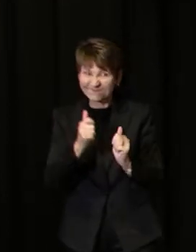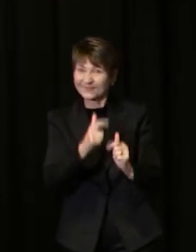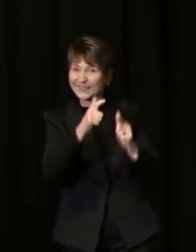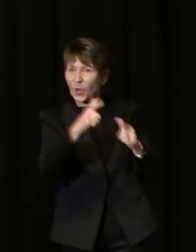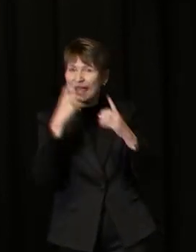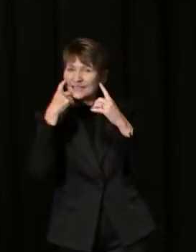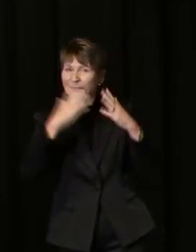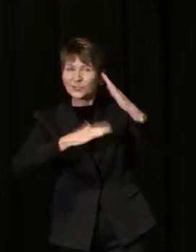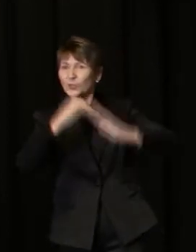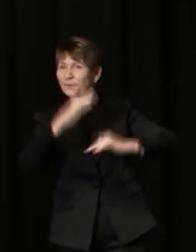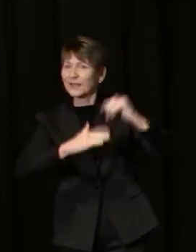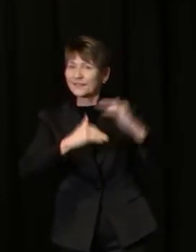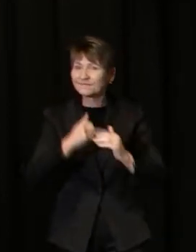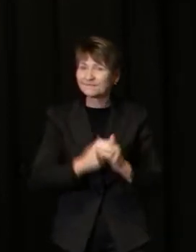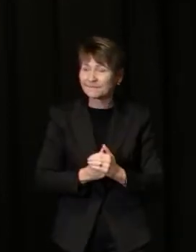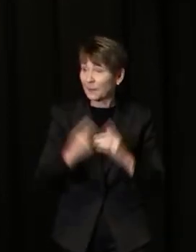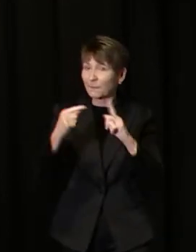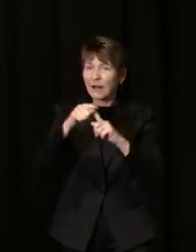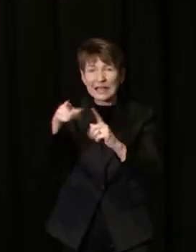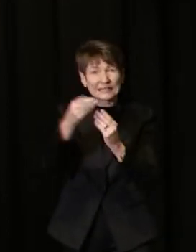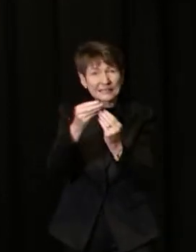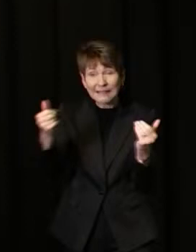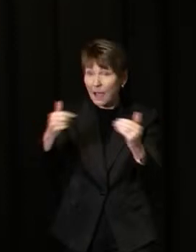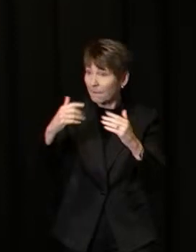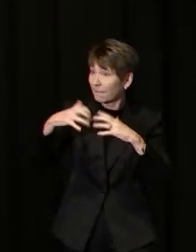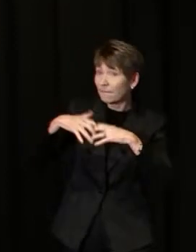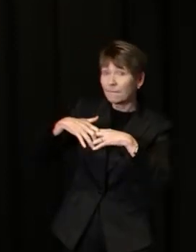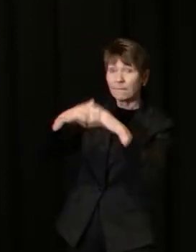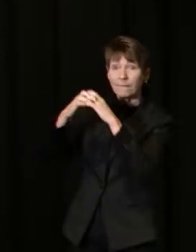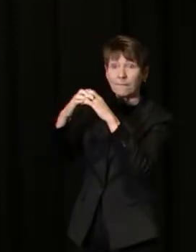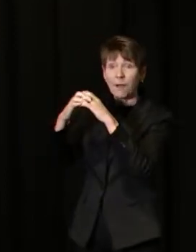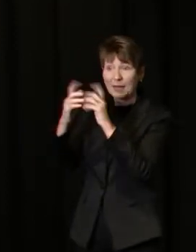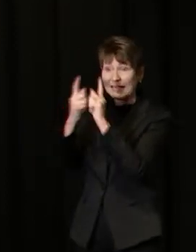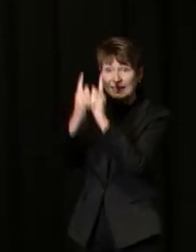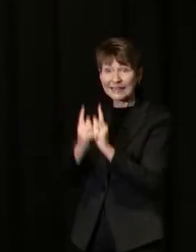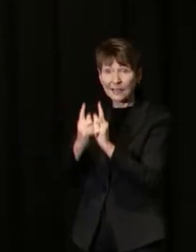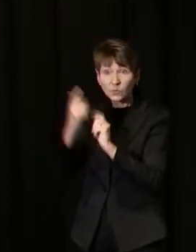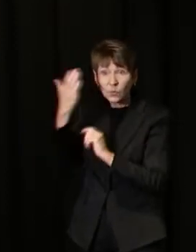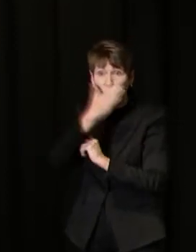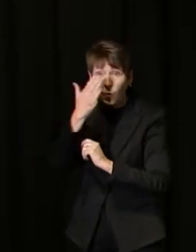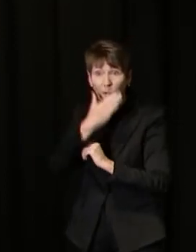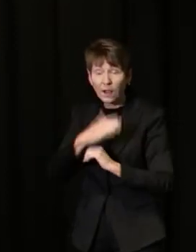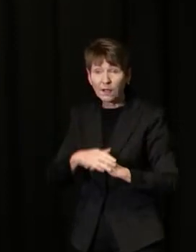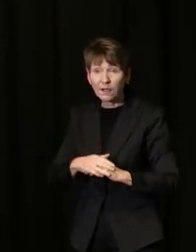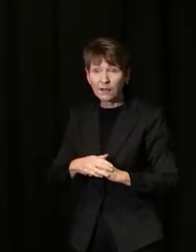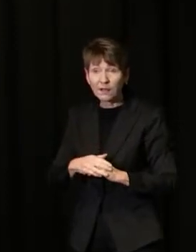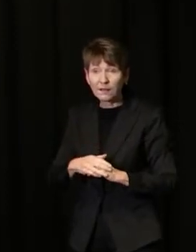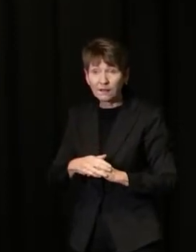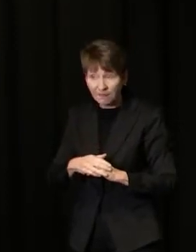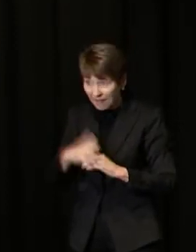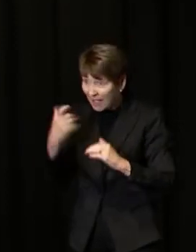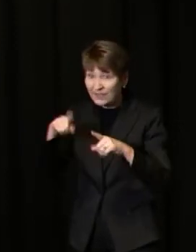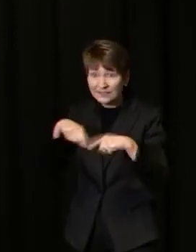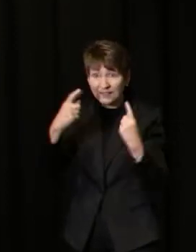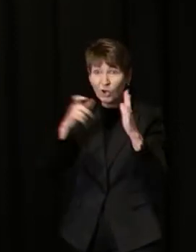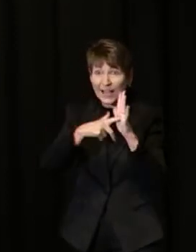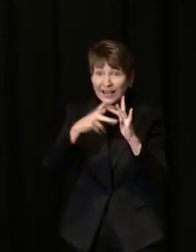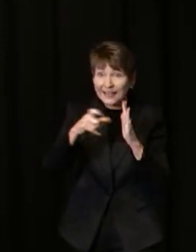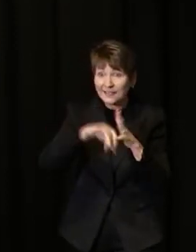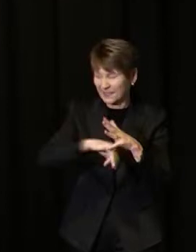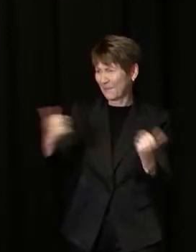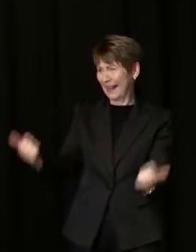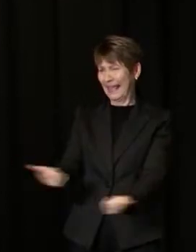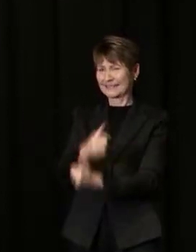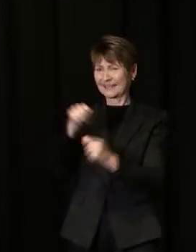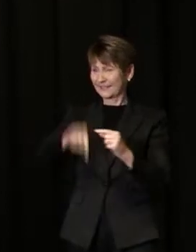indeed pop-ups and neighbourhood pop-ups. We're literally going door to door, street by street. It's never been easier to get vaccinated. And of